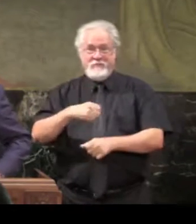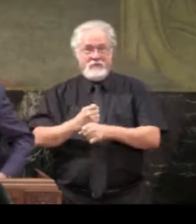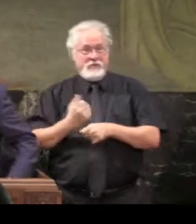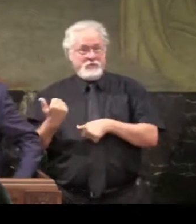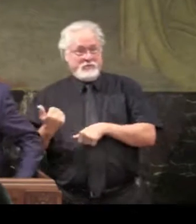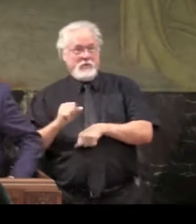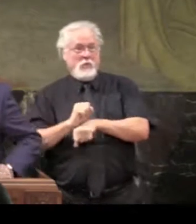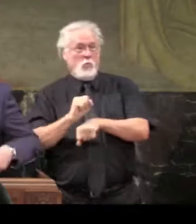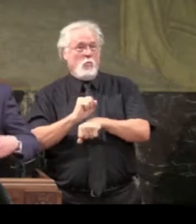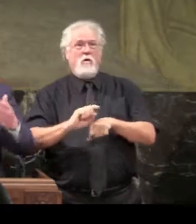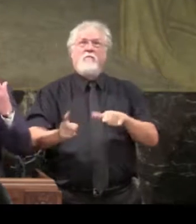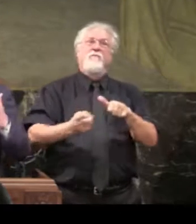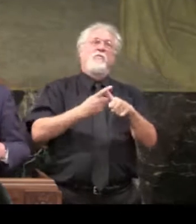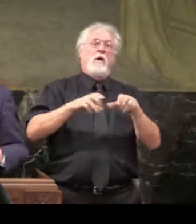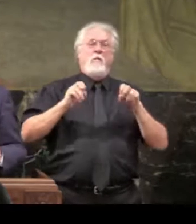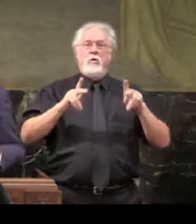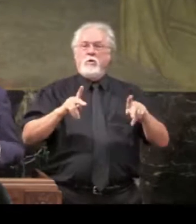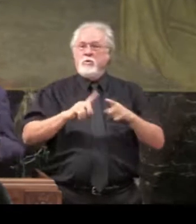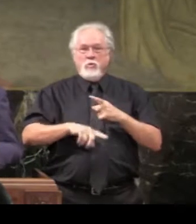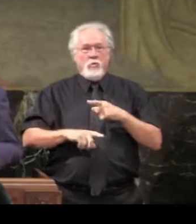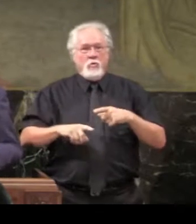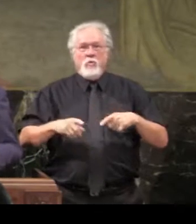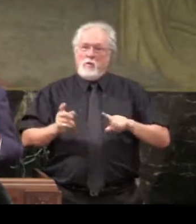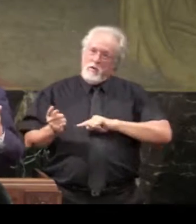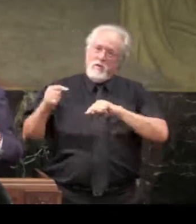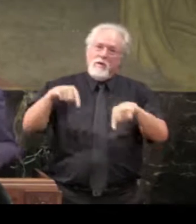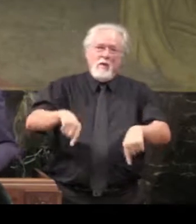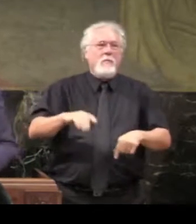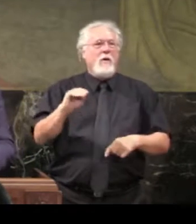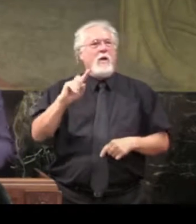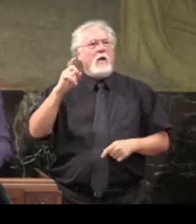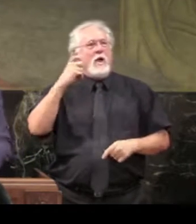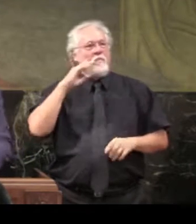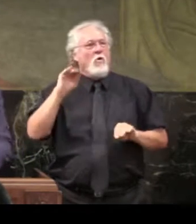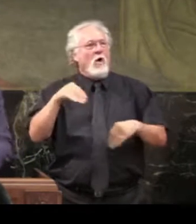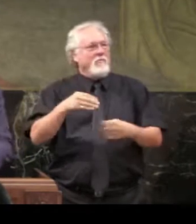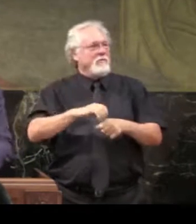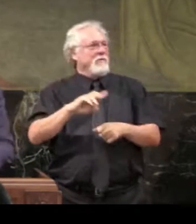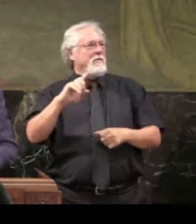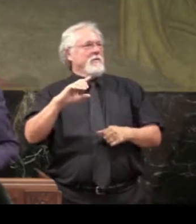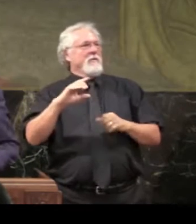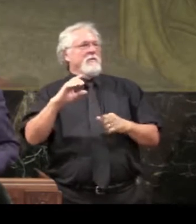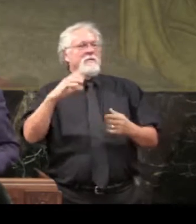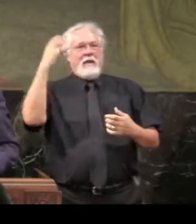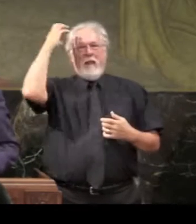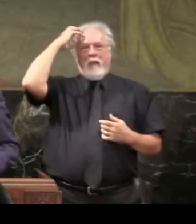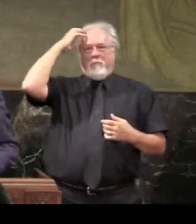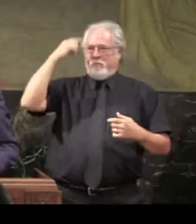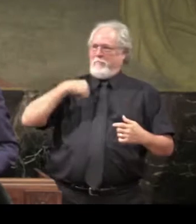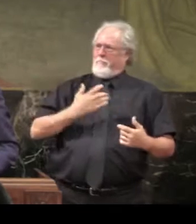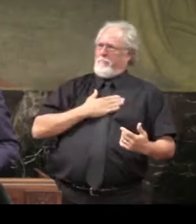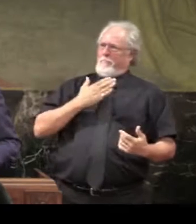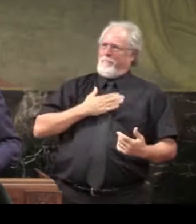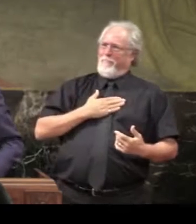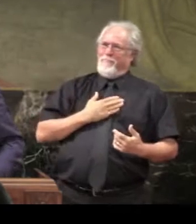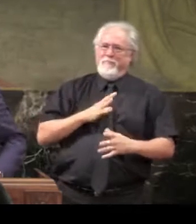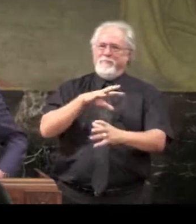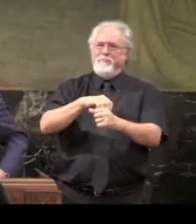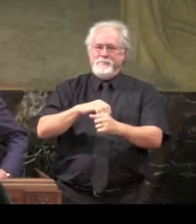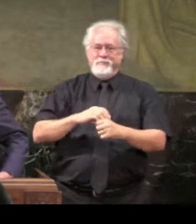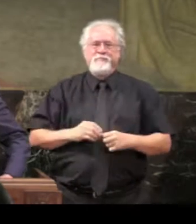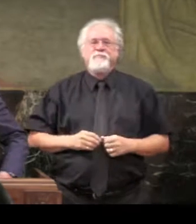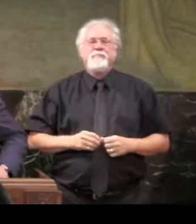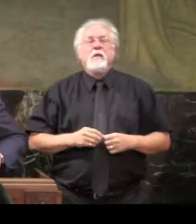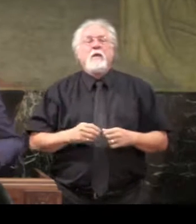this is the first opportunity I've had to actually be here in the Governor's office in the Capitol, and I'm very excited to be here to be a part of these